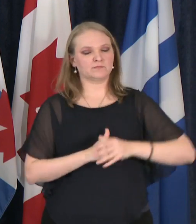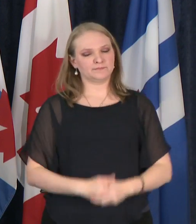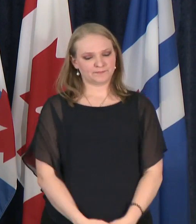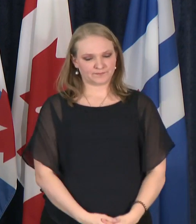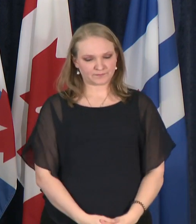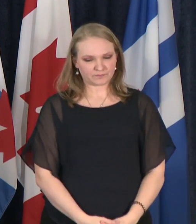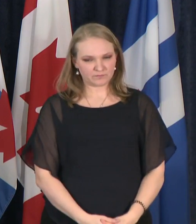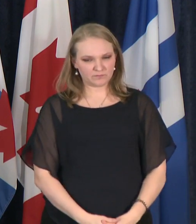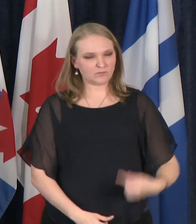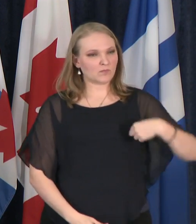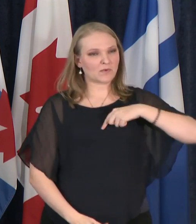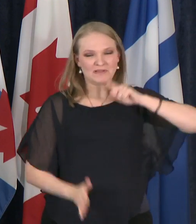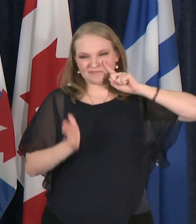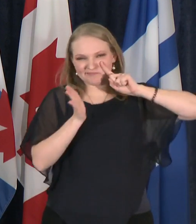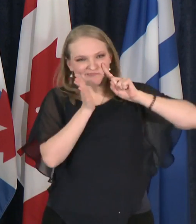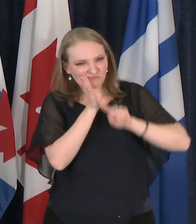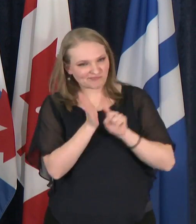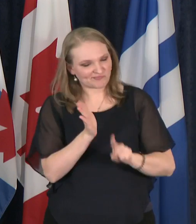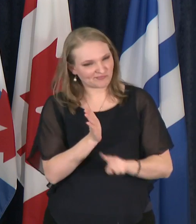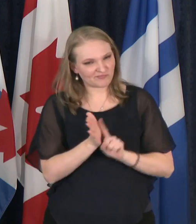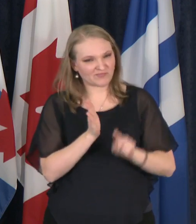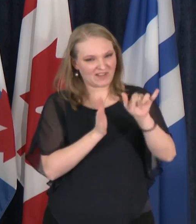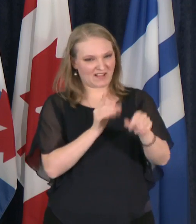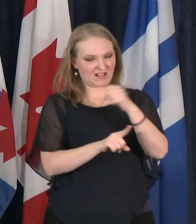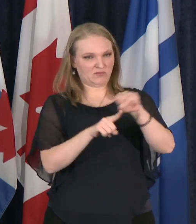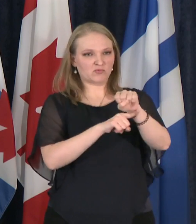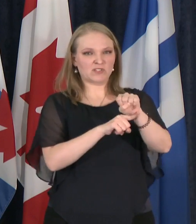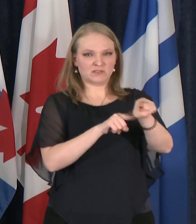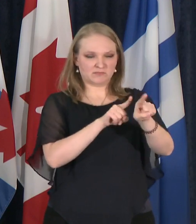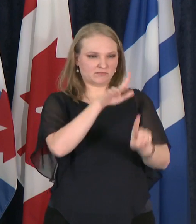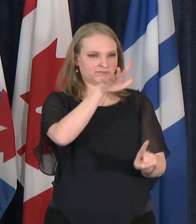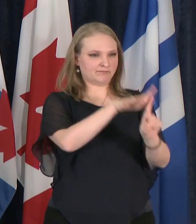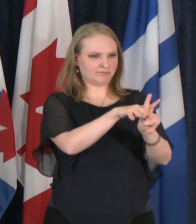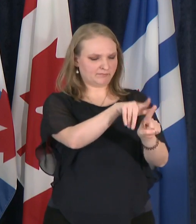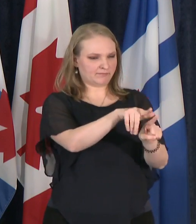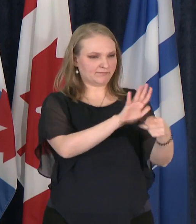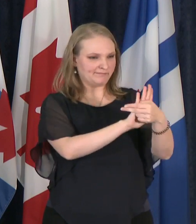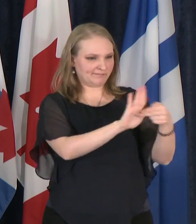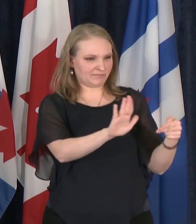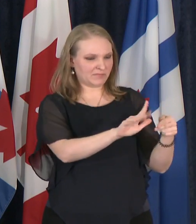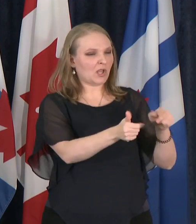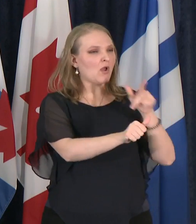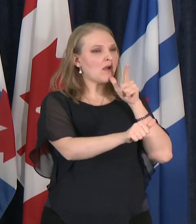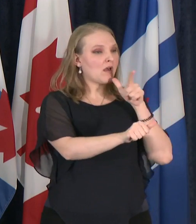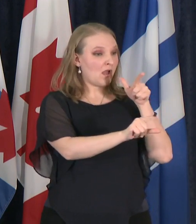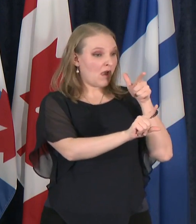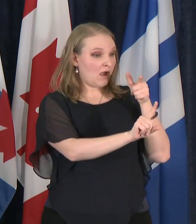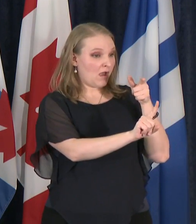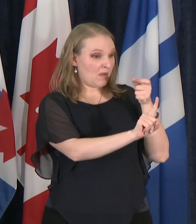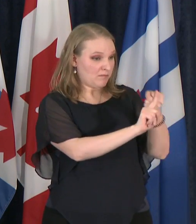rigorous investigations of these cases and their contacts.